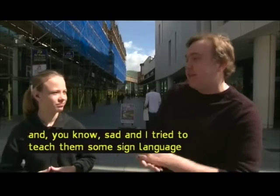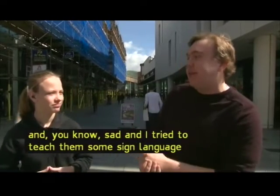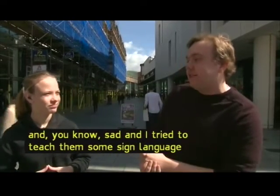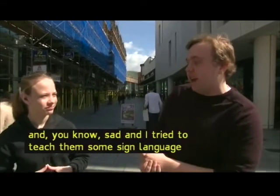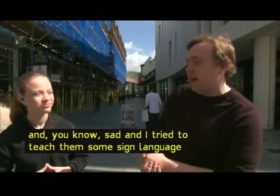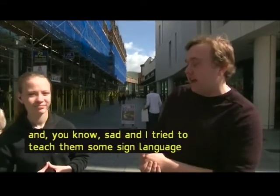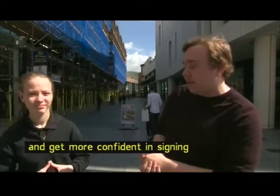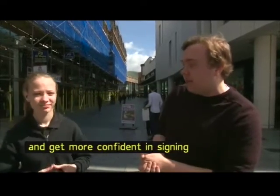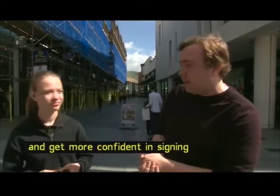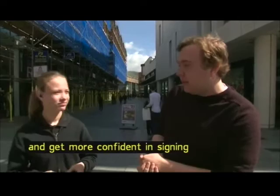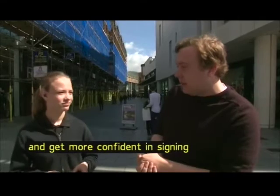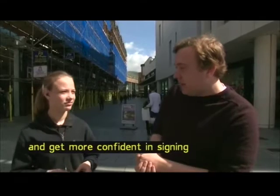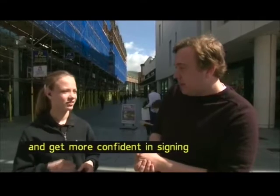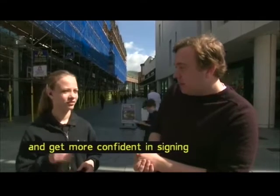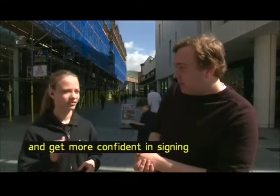in signing.